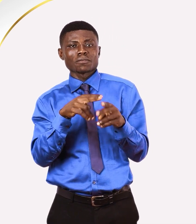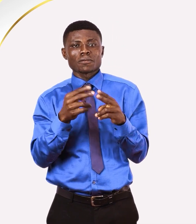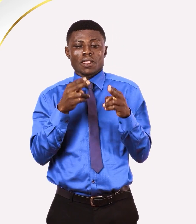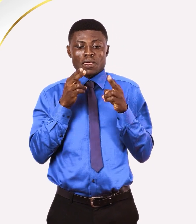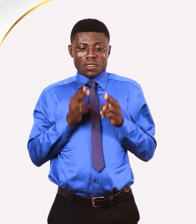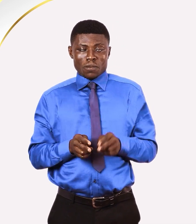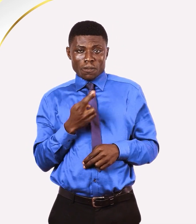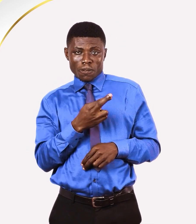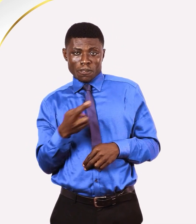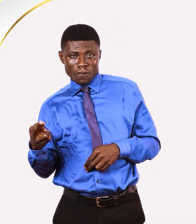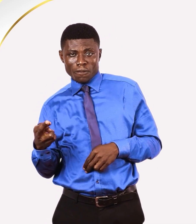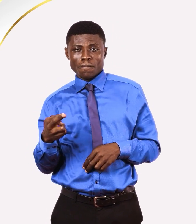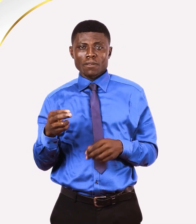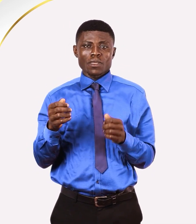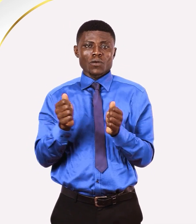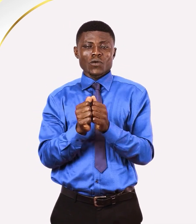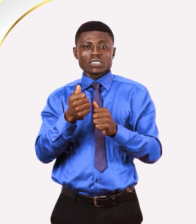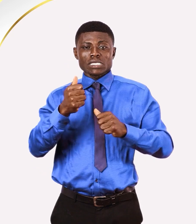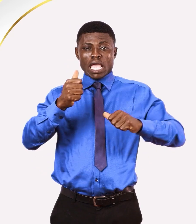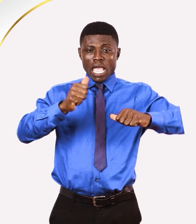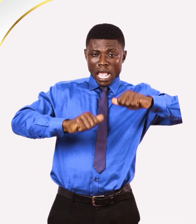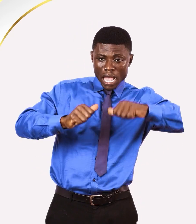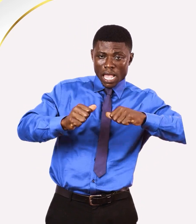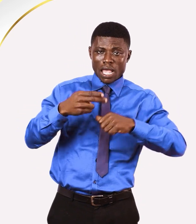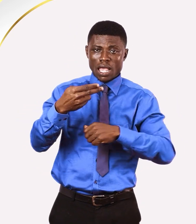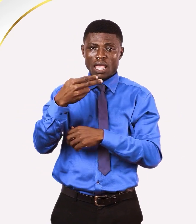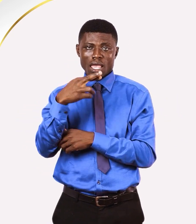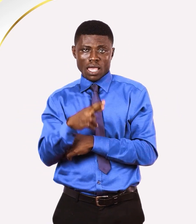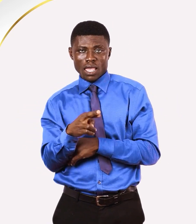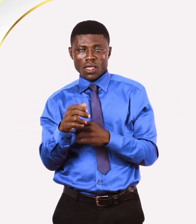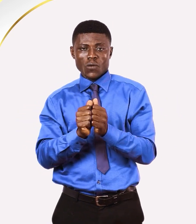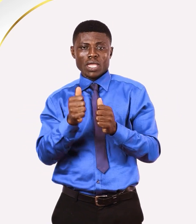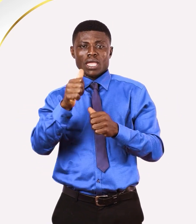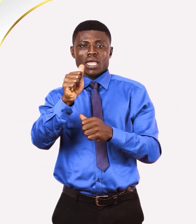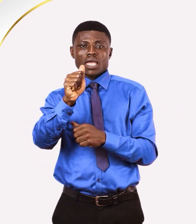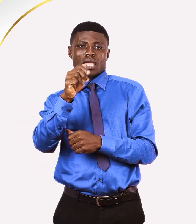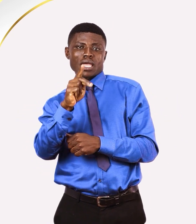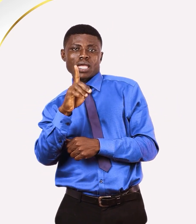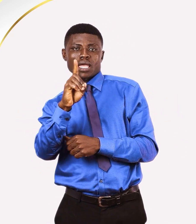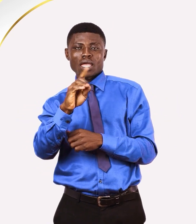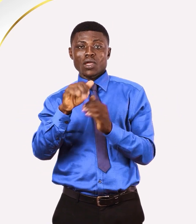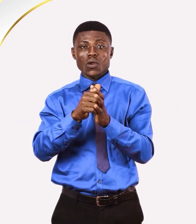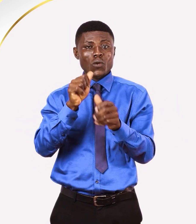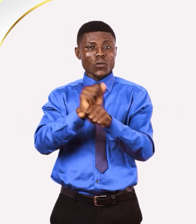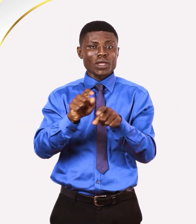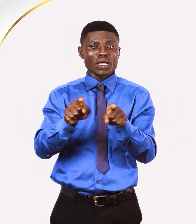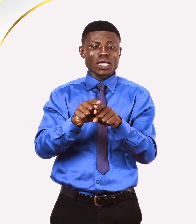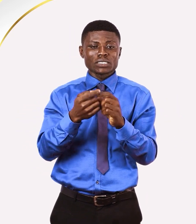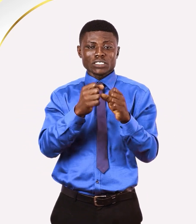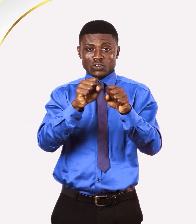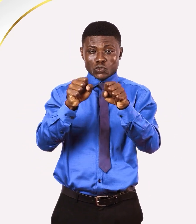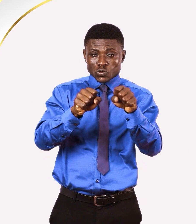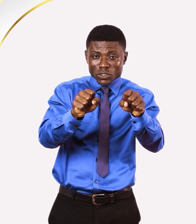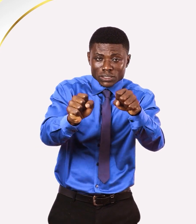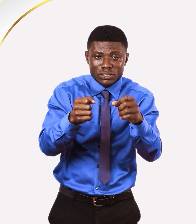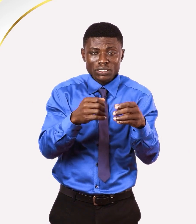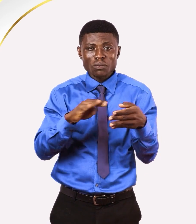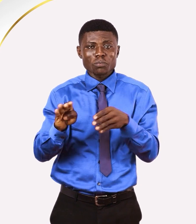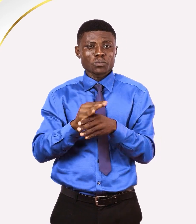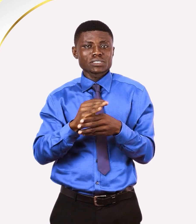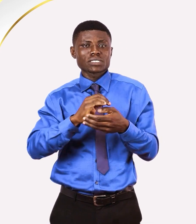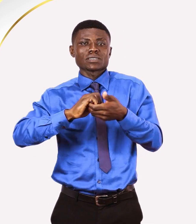The human resource and administration HR and admin department serves as a strategic business